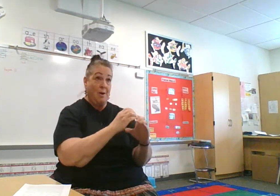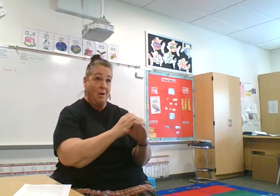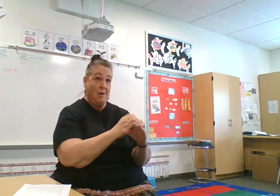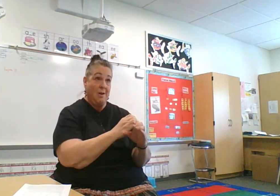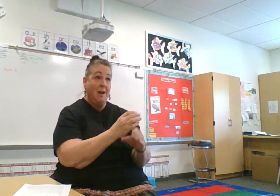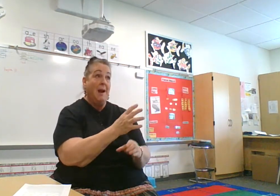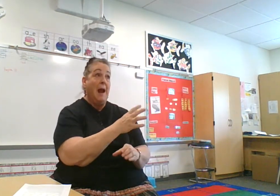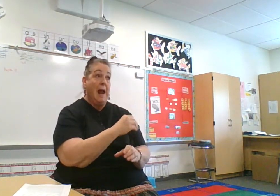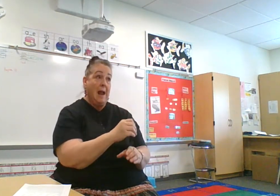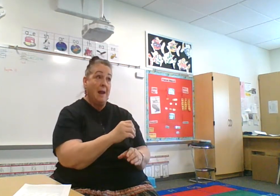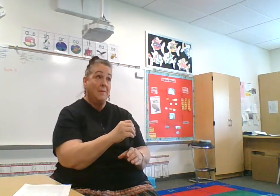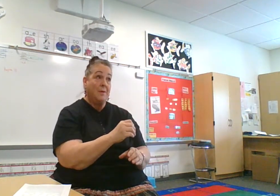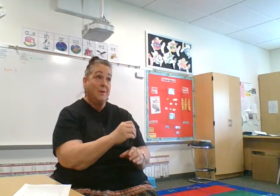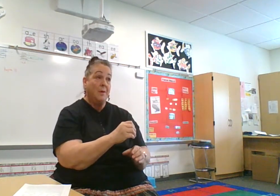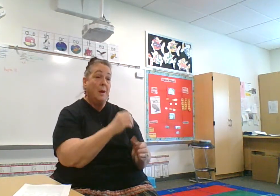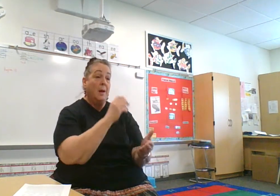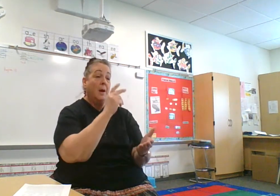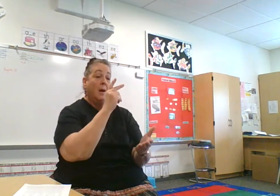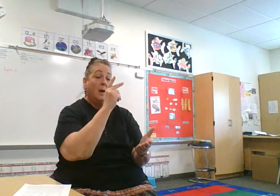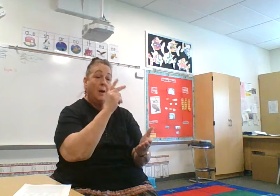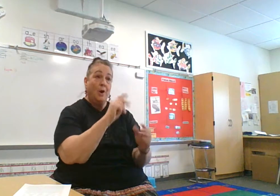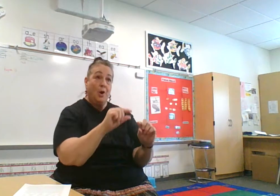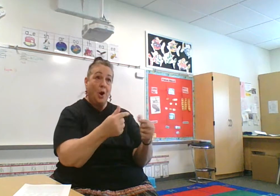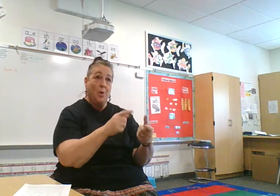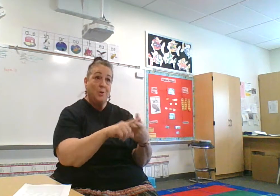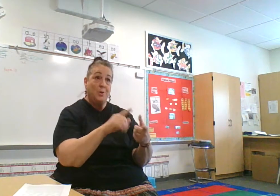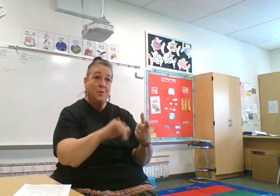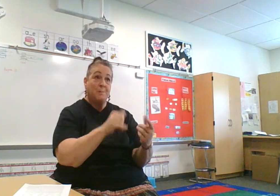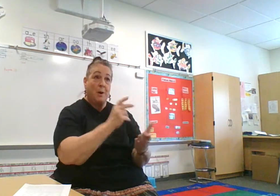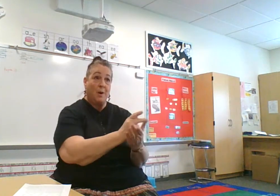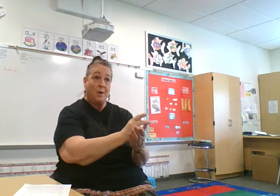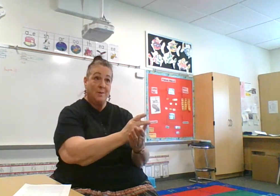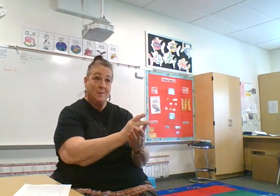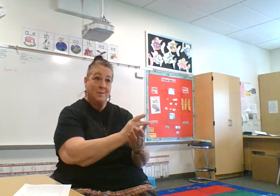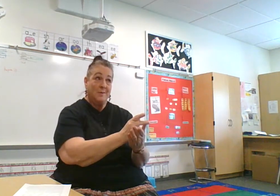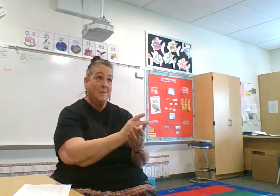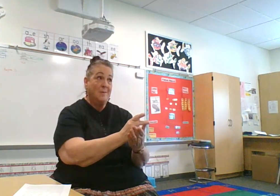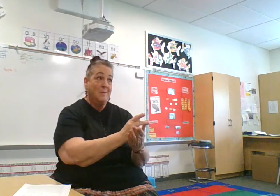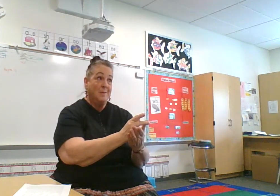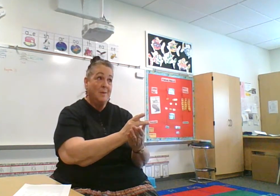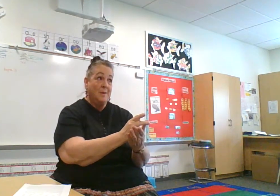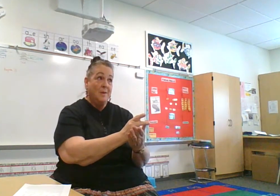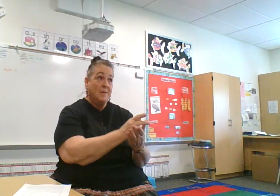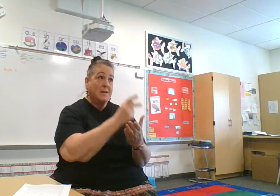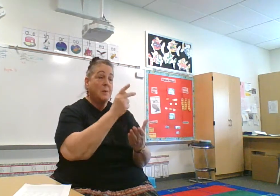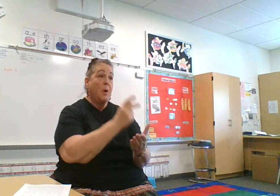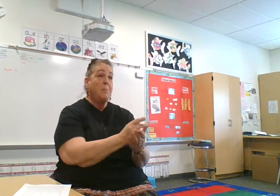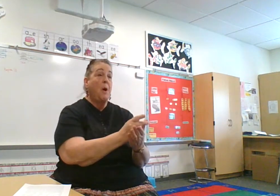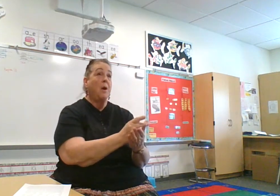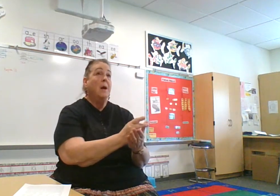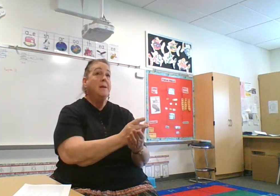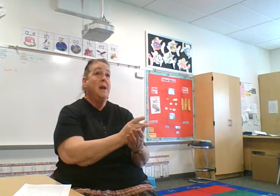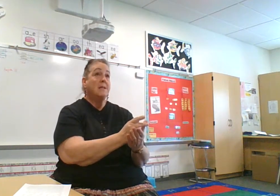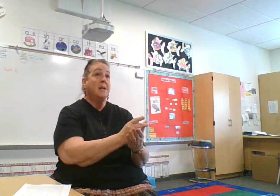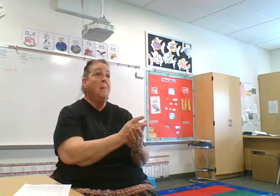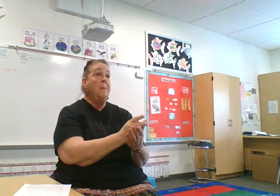car and go to the park. That's the word park. Now some